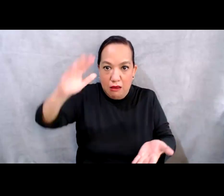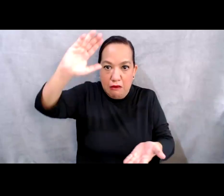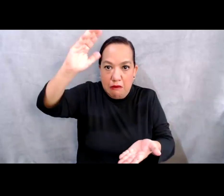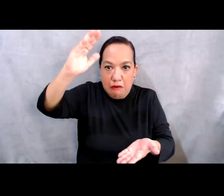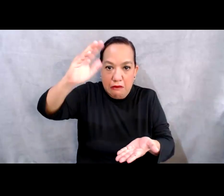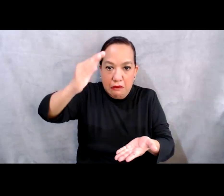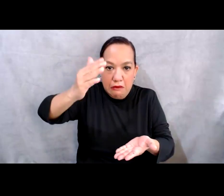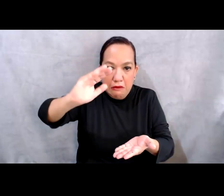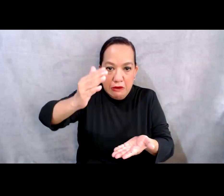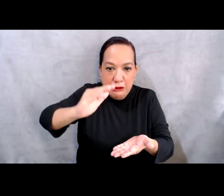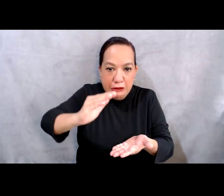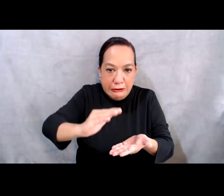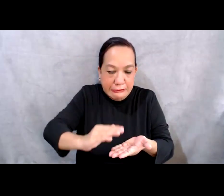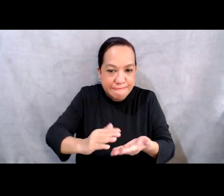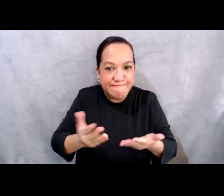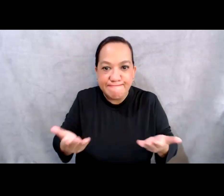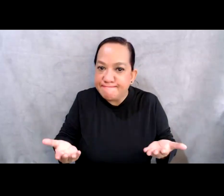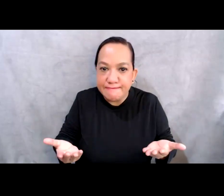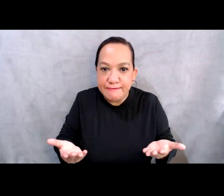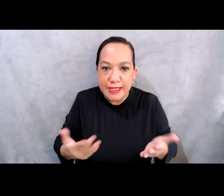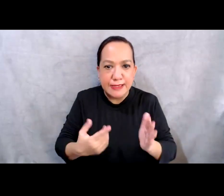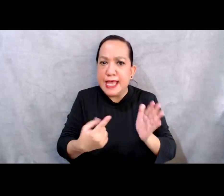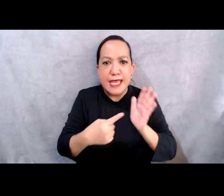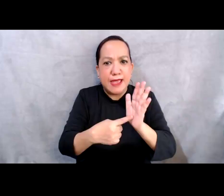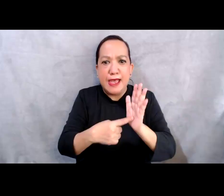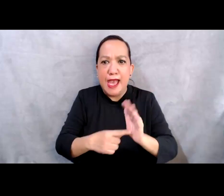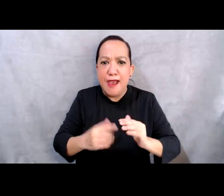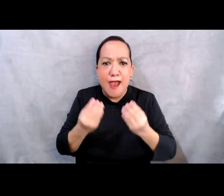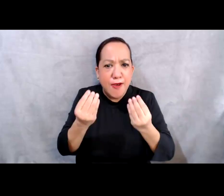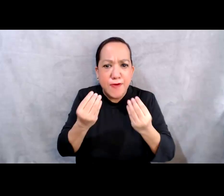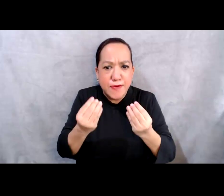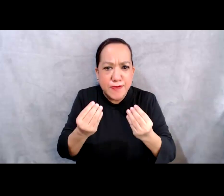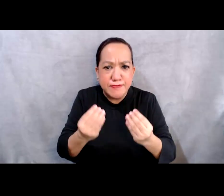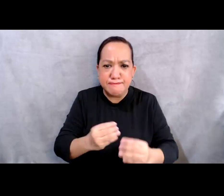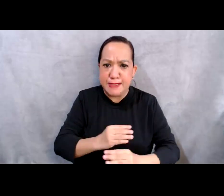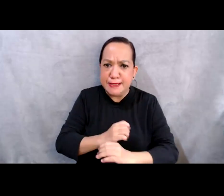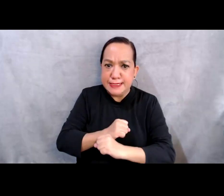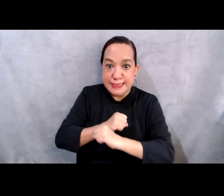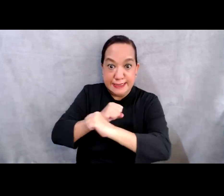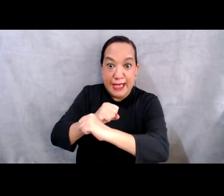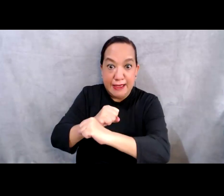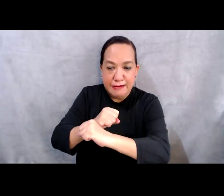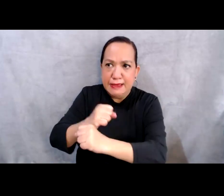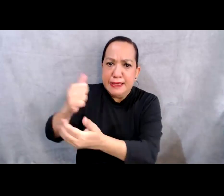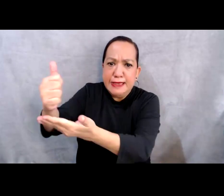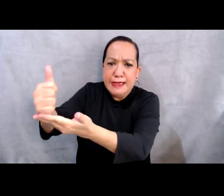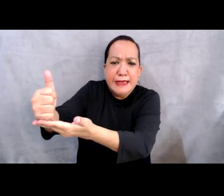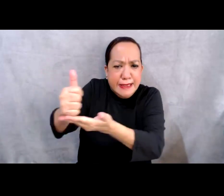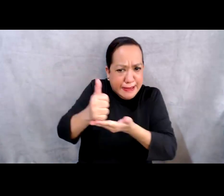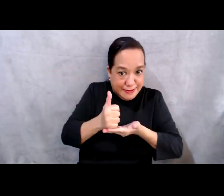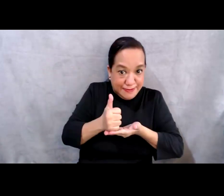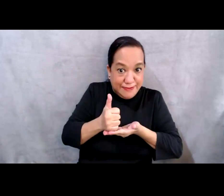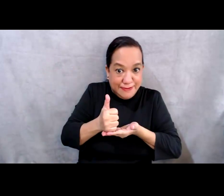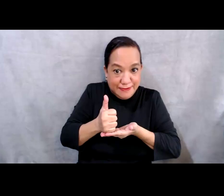safeguard is going to play a role here. The second is the Mana wind power project. So now,